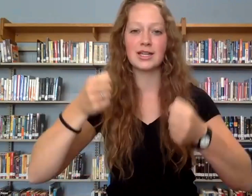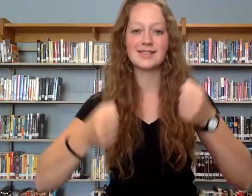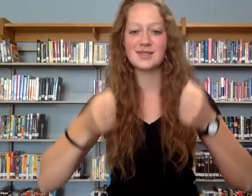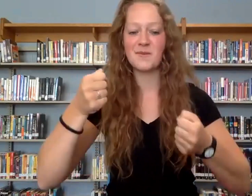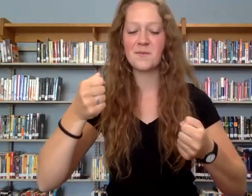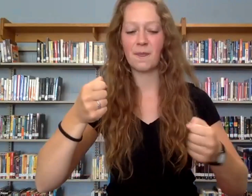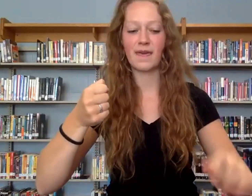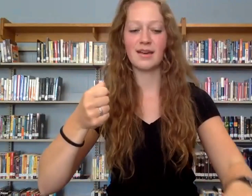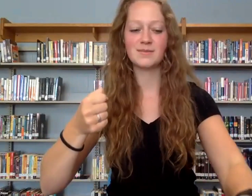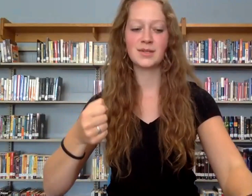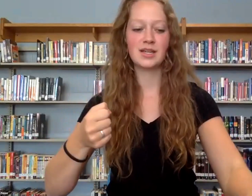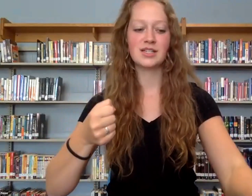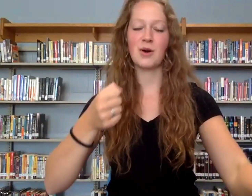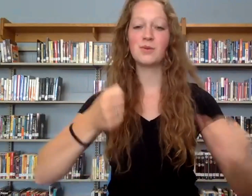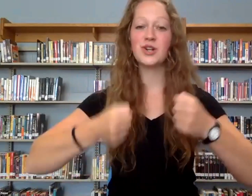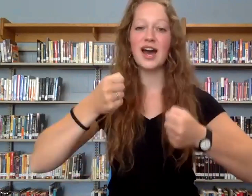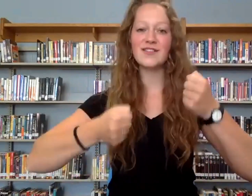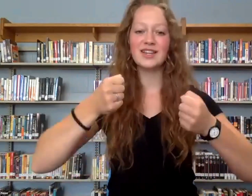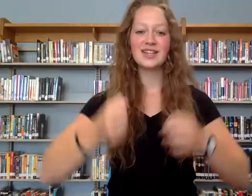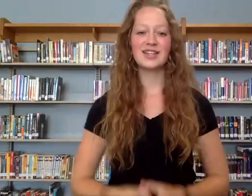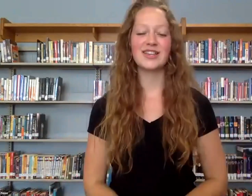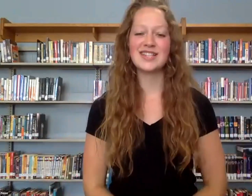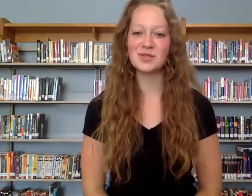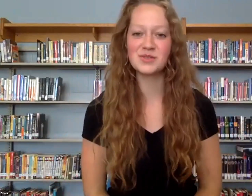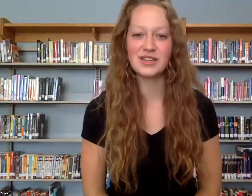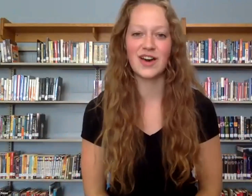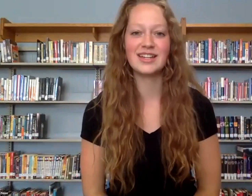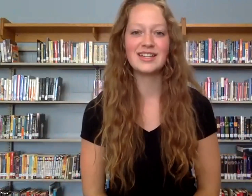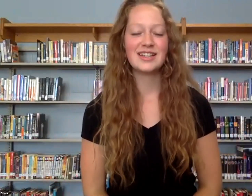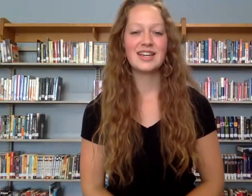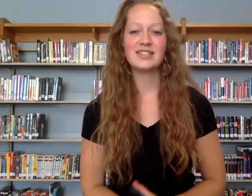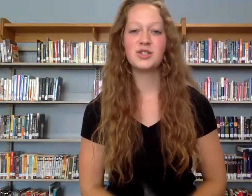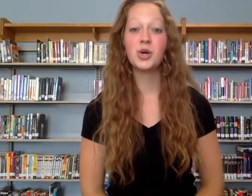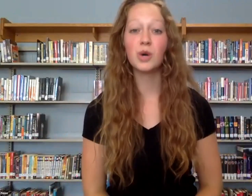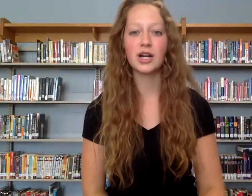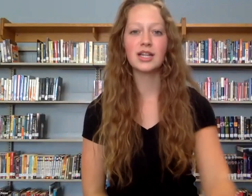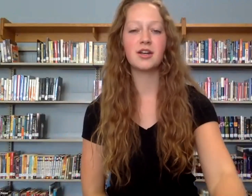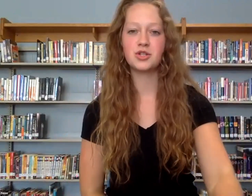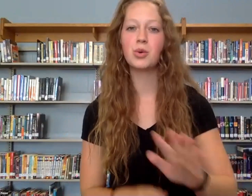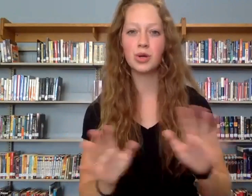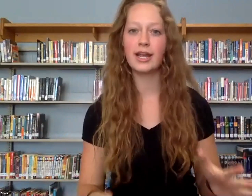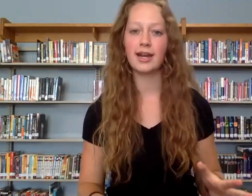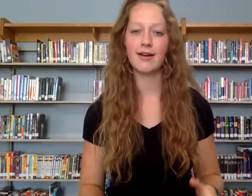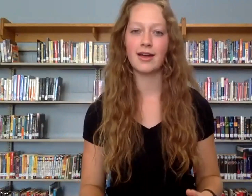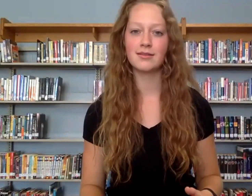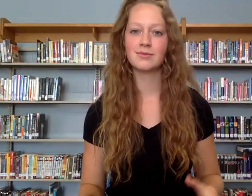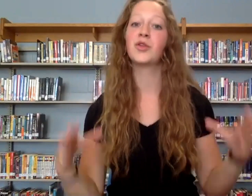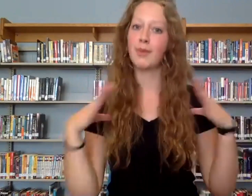this. Okay. So, drive. Now this next one's really fun. It's tour. Like you're touring an area with your backpack,